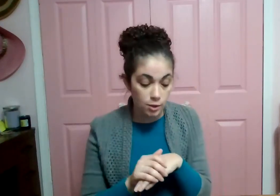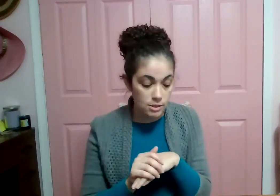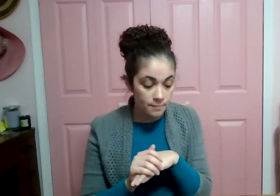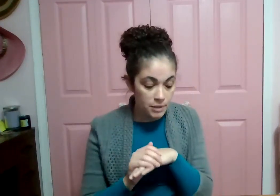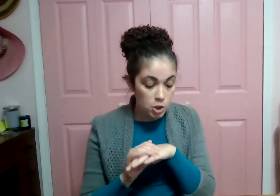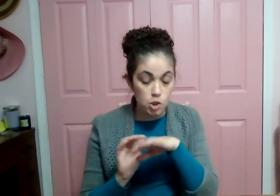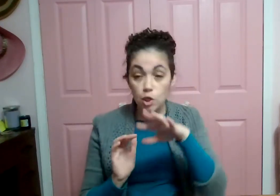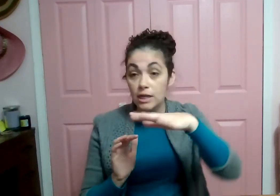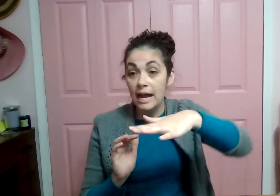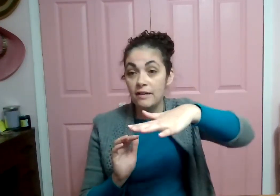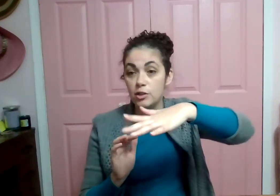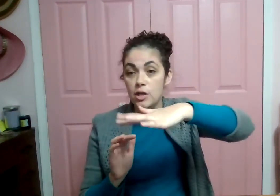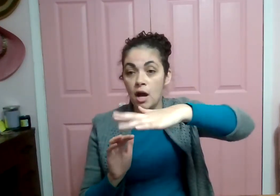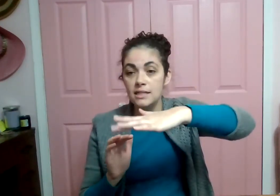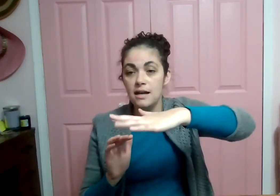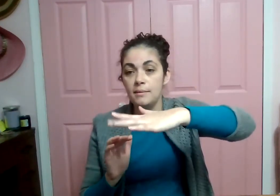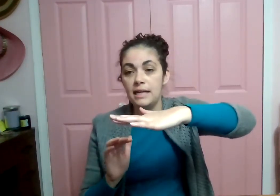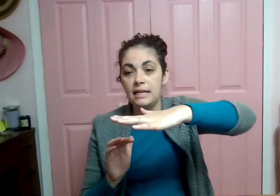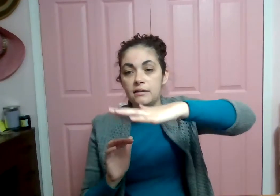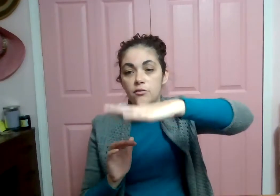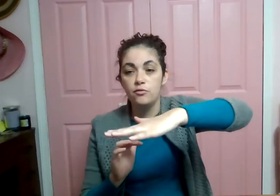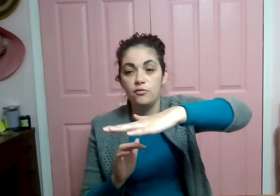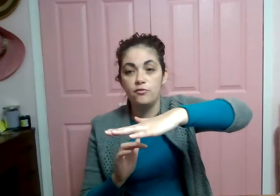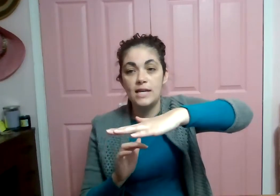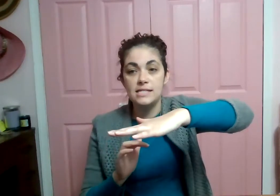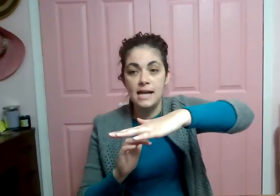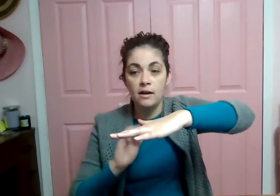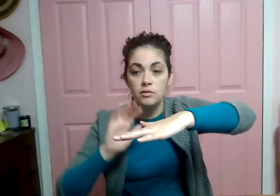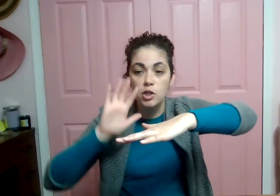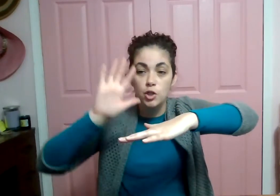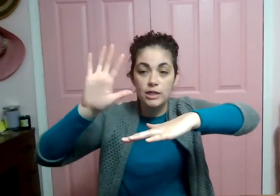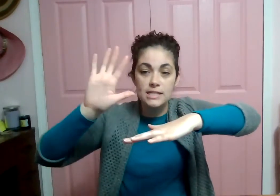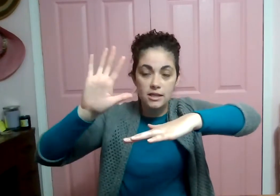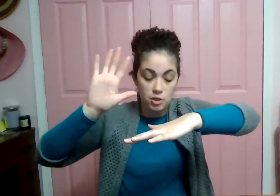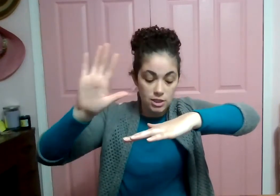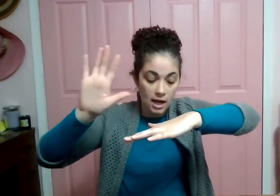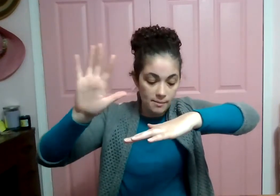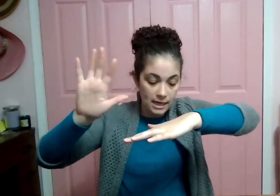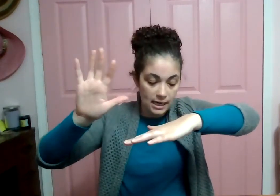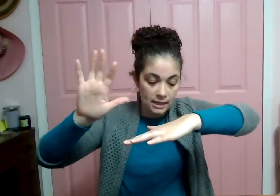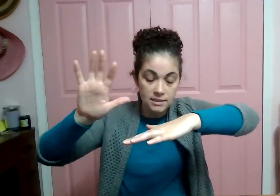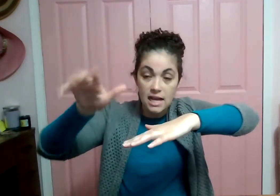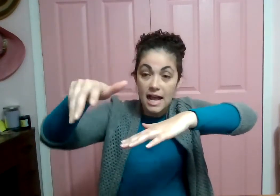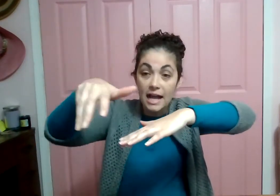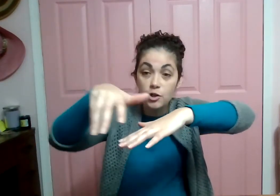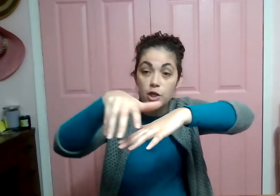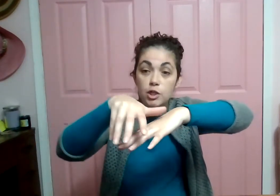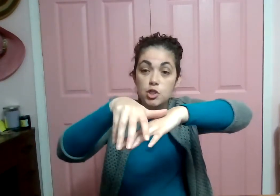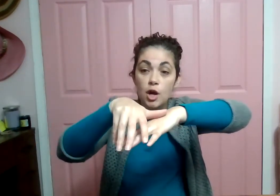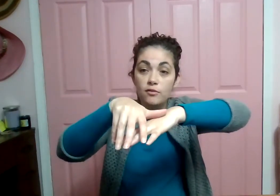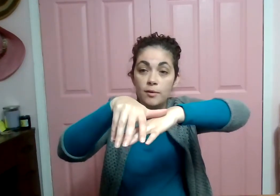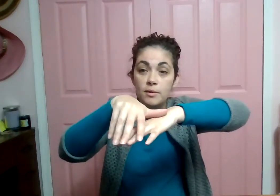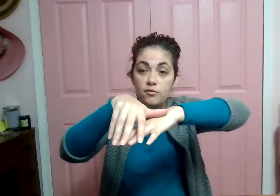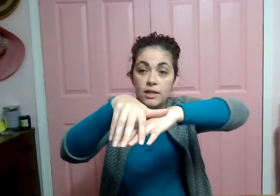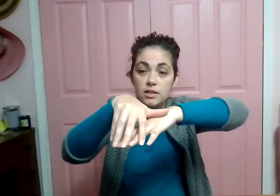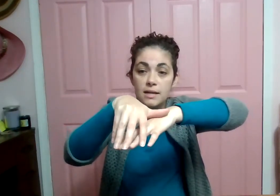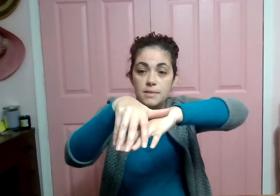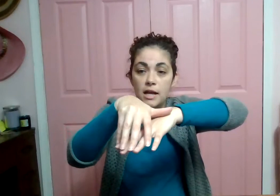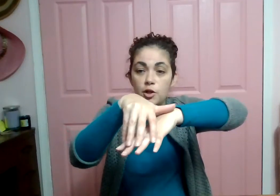those. So you're going to have your non-dominant hand face down. You're going to take your dominant hand and you're going to start from the fingertips and you're going